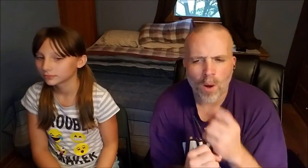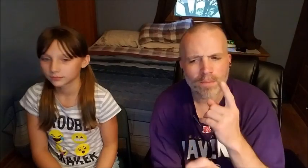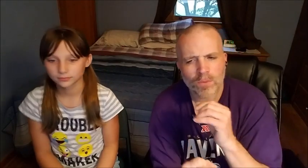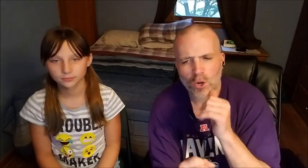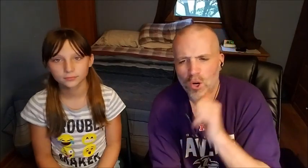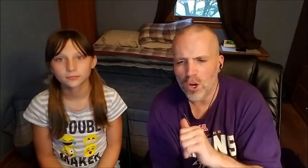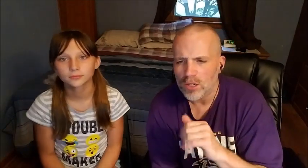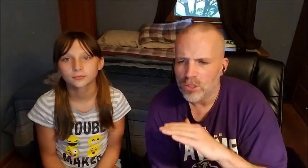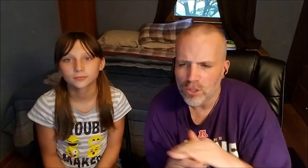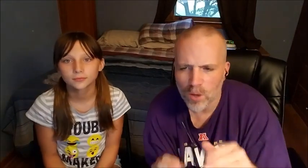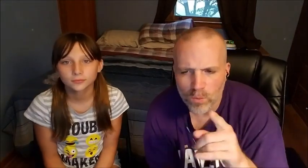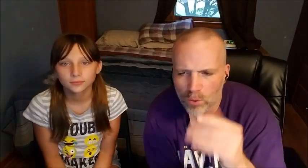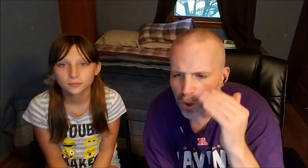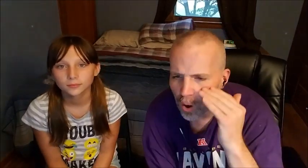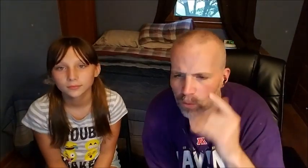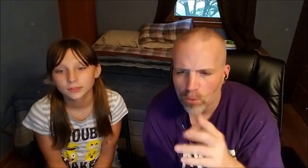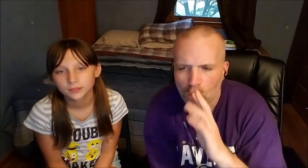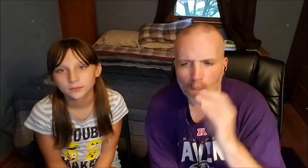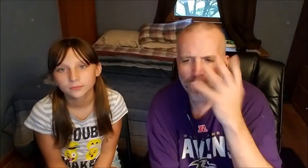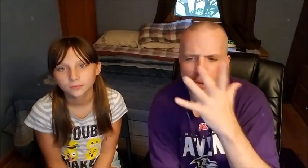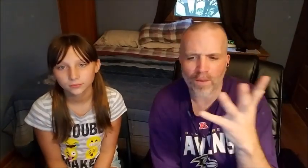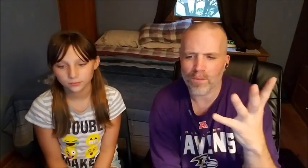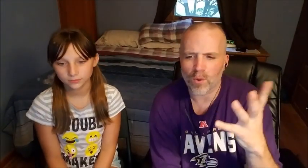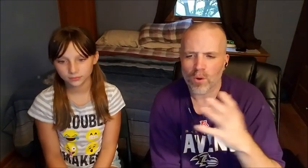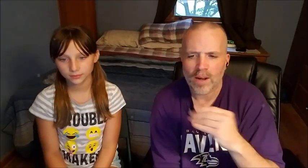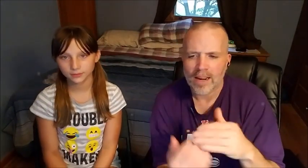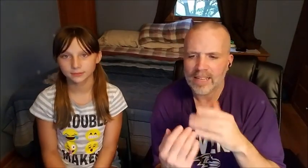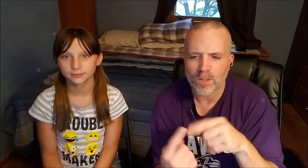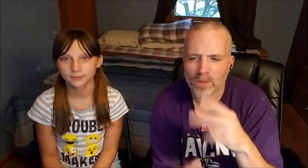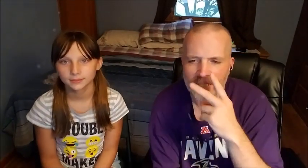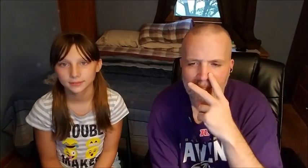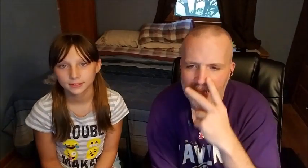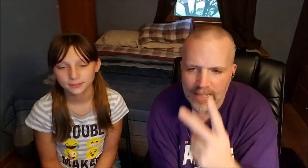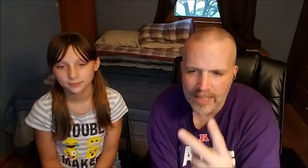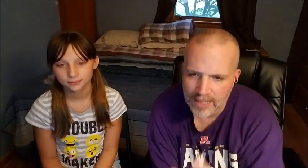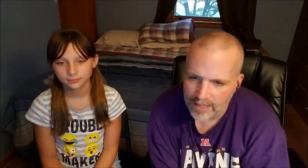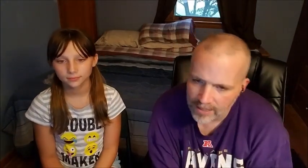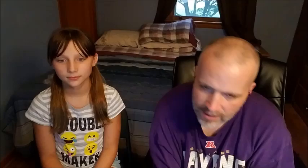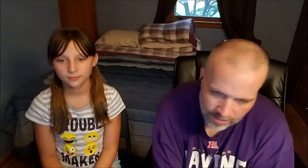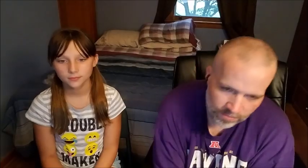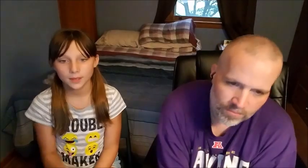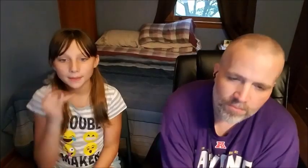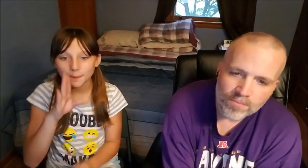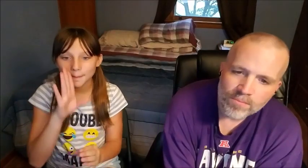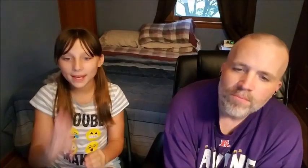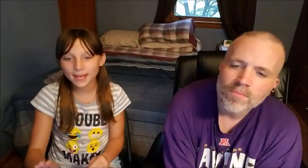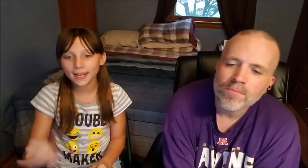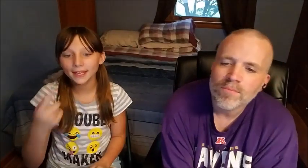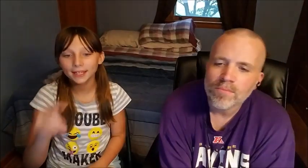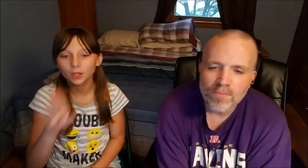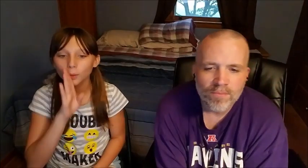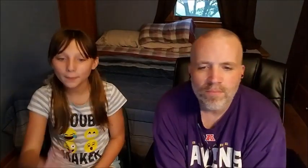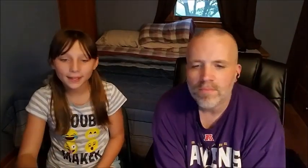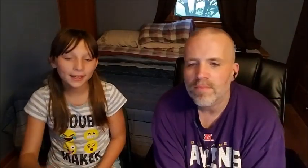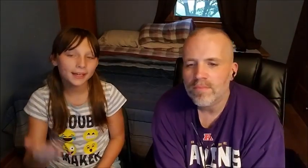hold up, girl, don't you know you're beautiful And it's easy to see If it's meant to be, it'll be,